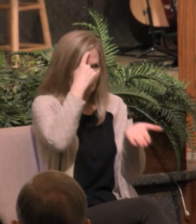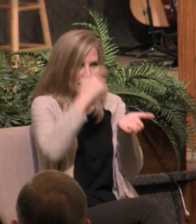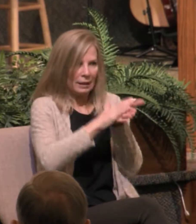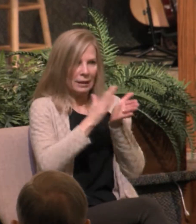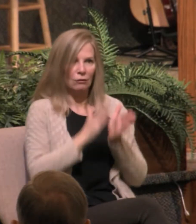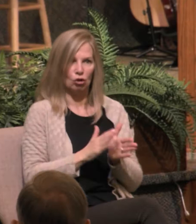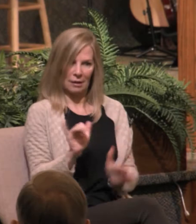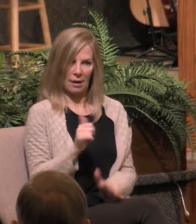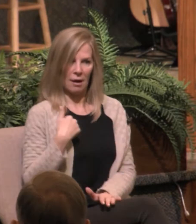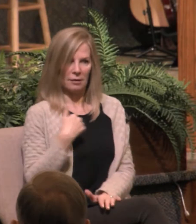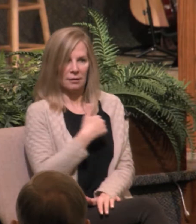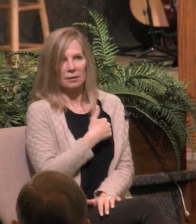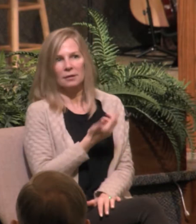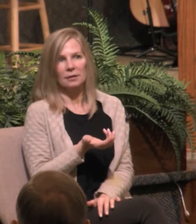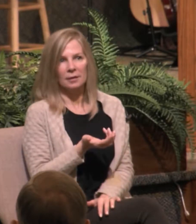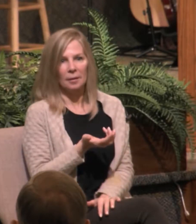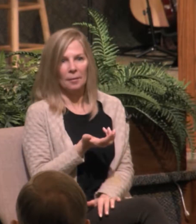us.